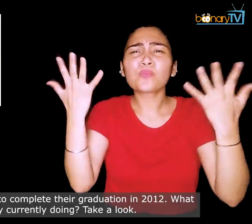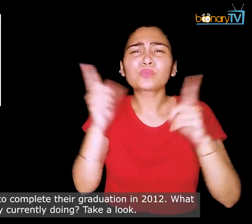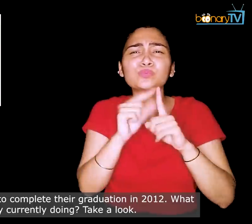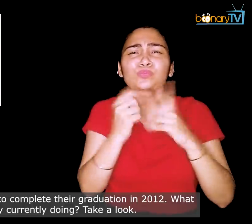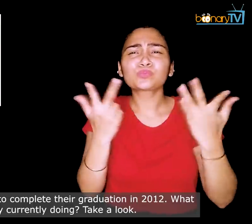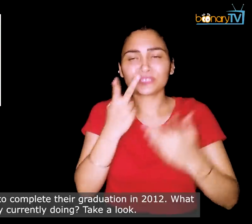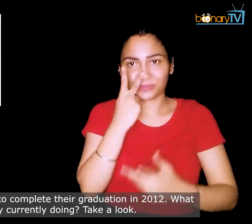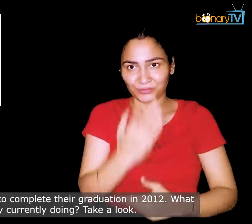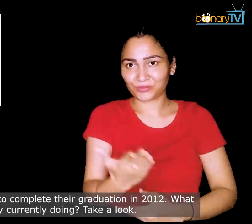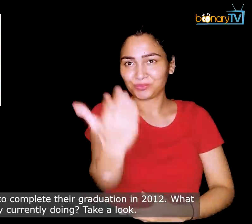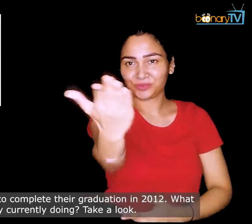Take a look.